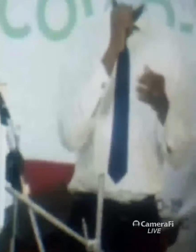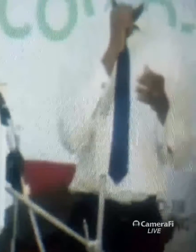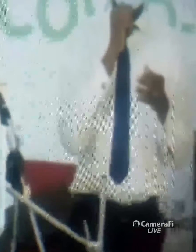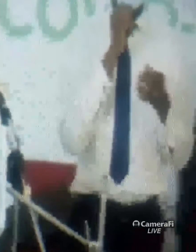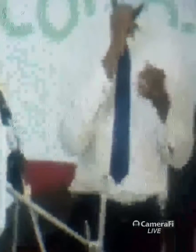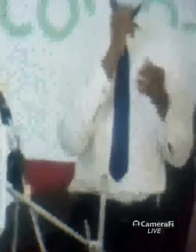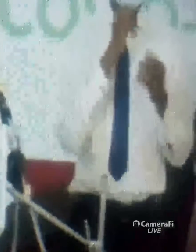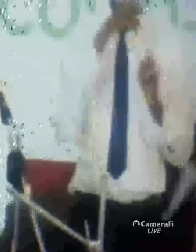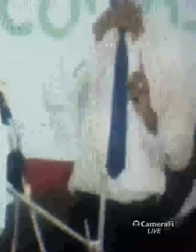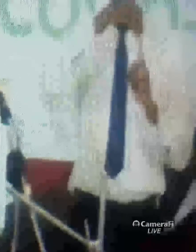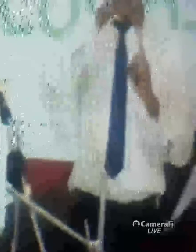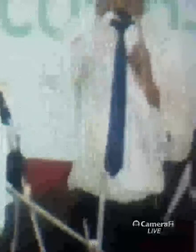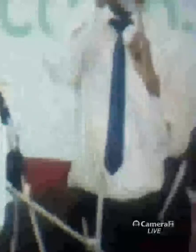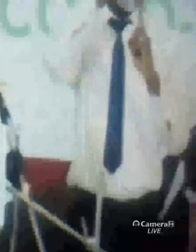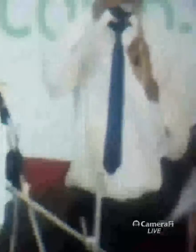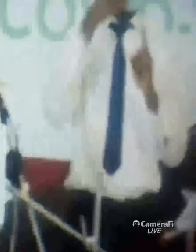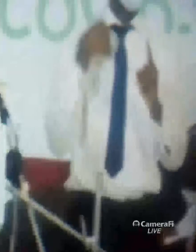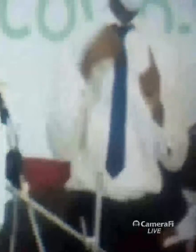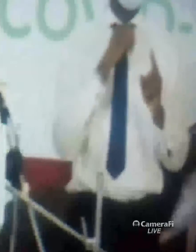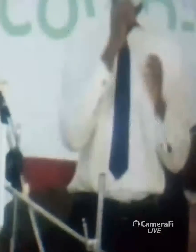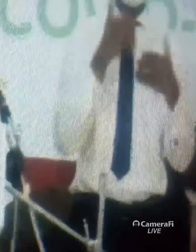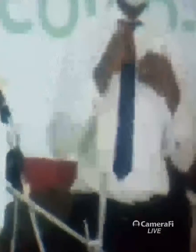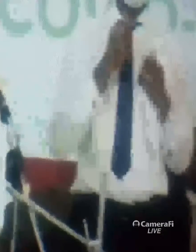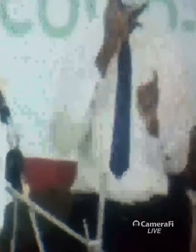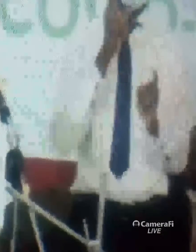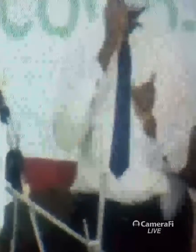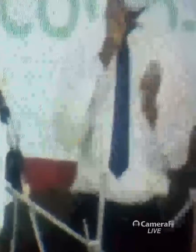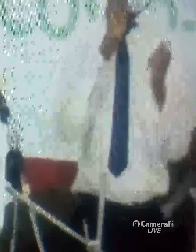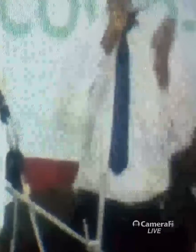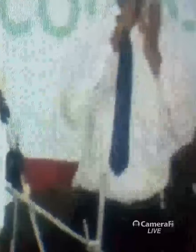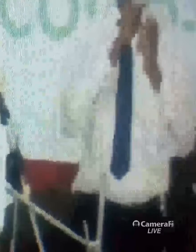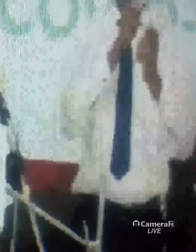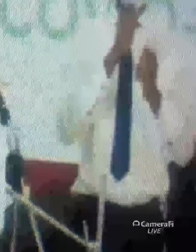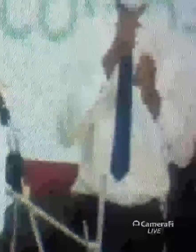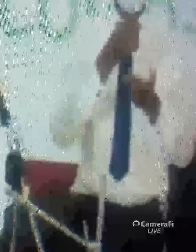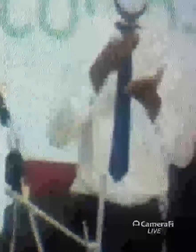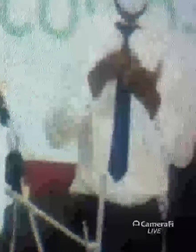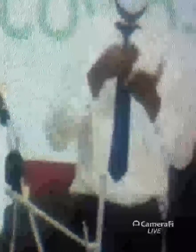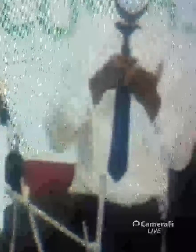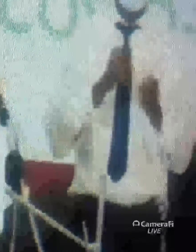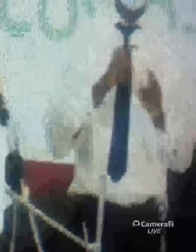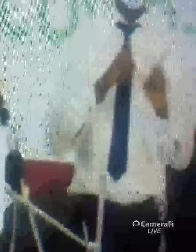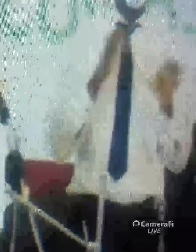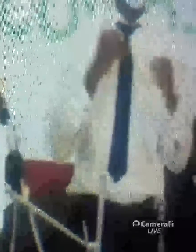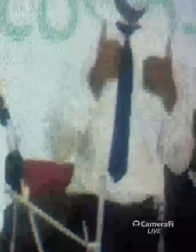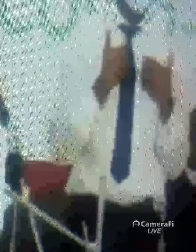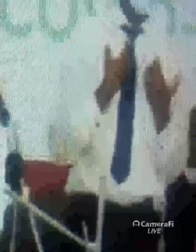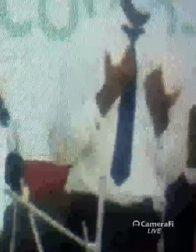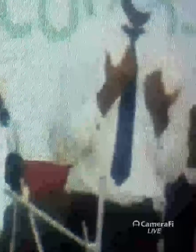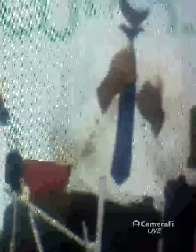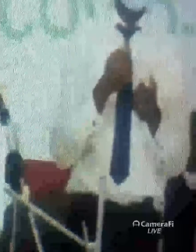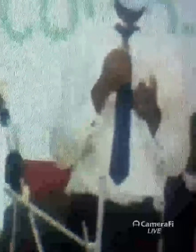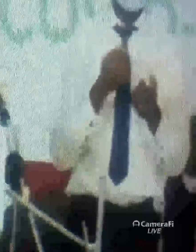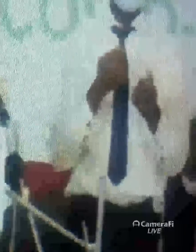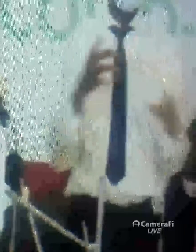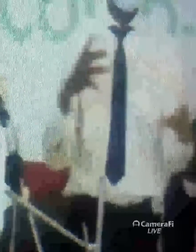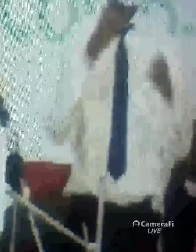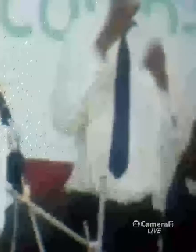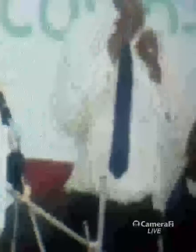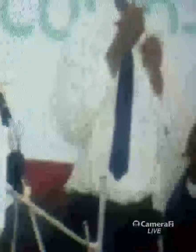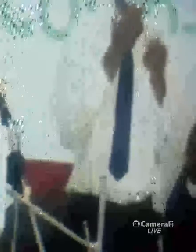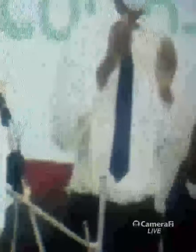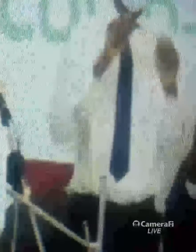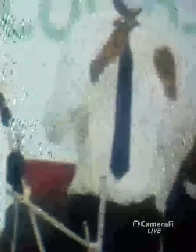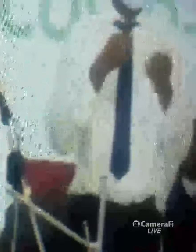the total cost, but there are, you know, potential estimates of what this might cost, but we've not zeroed in on how much it's going